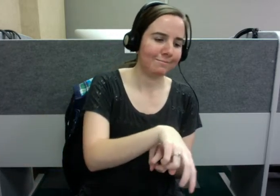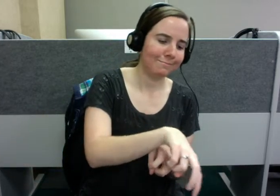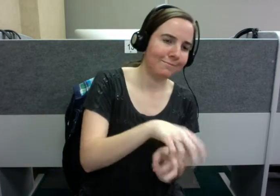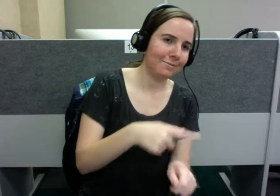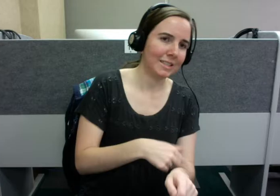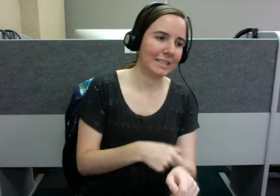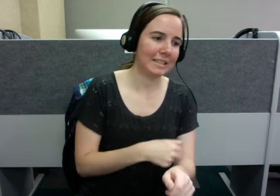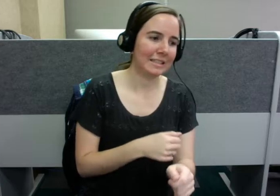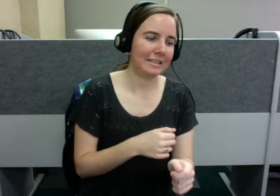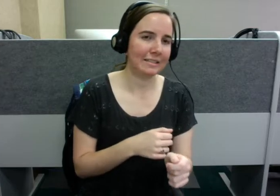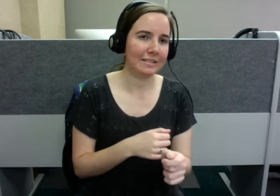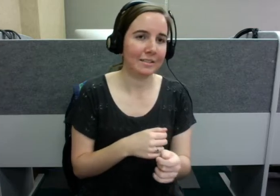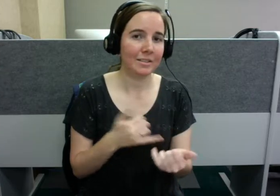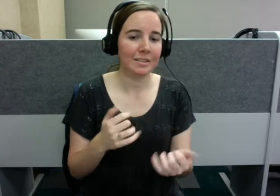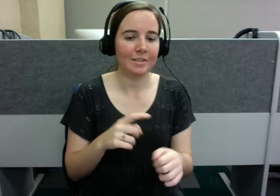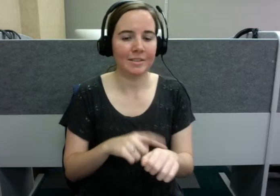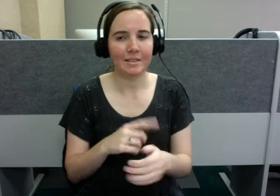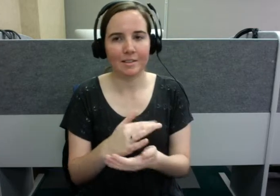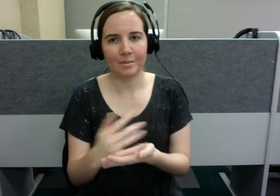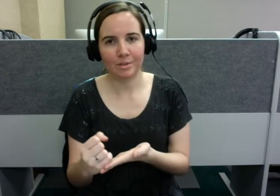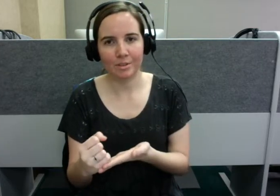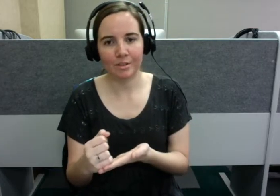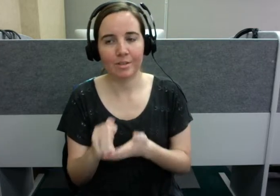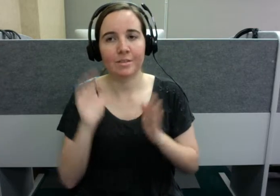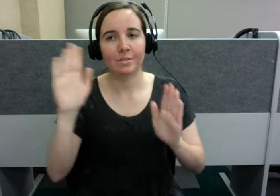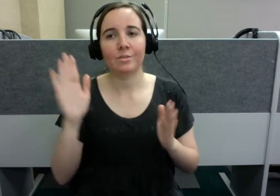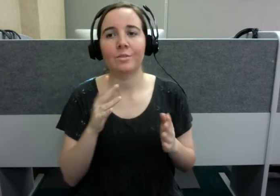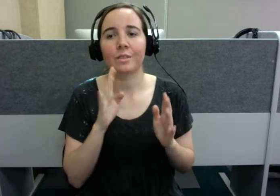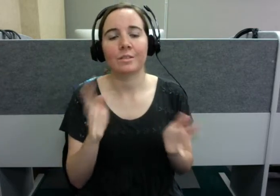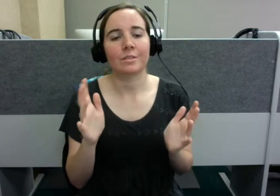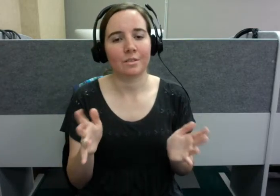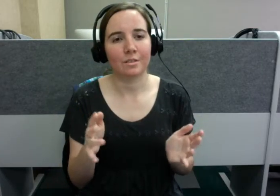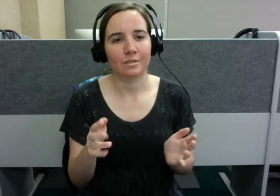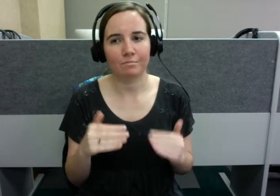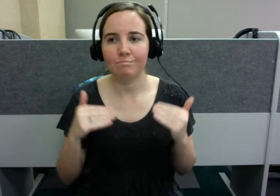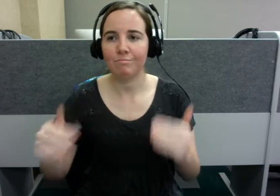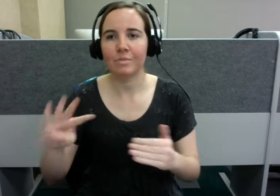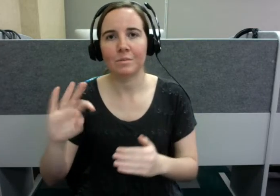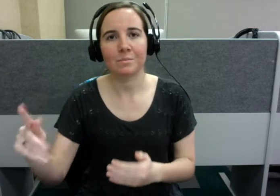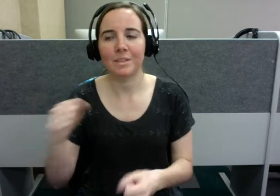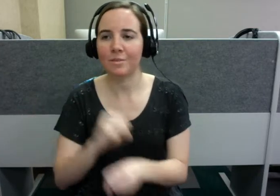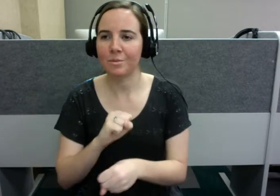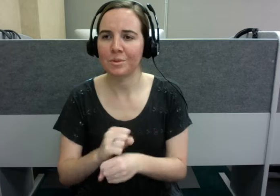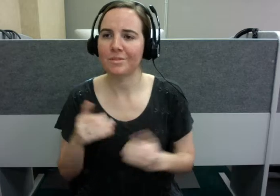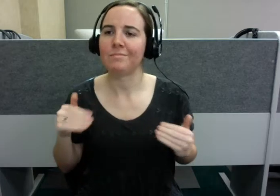and like my time that's gone. It's been great talking to you. And get back to work, would you?